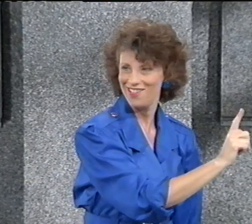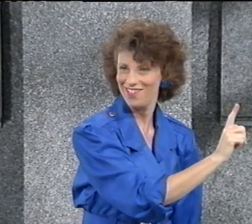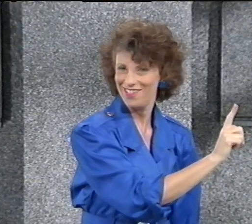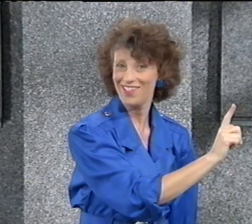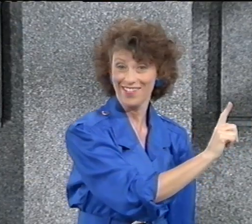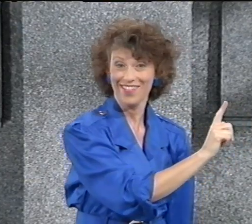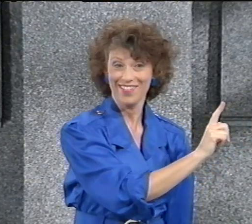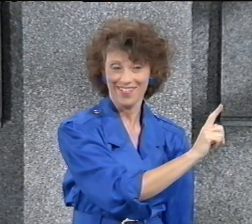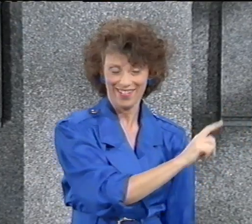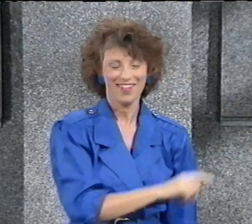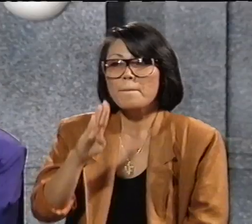to the library.